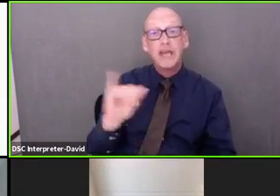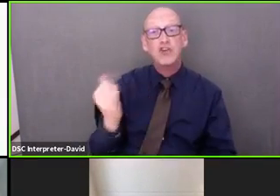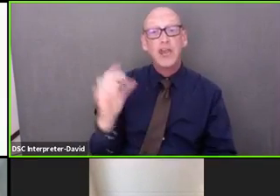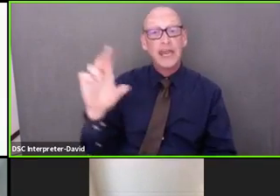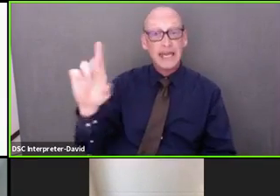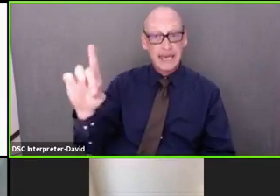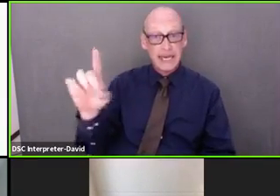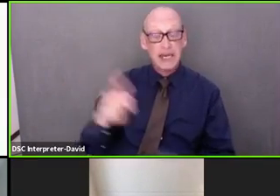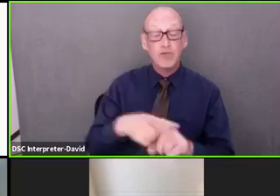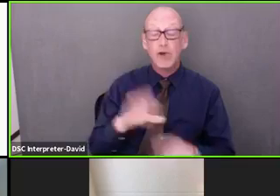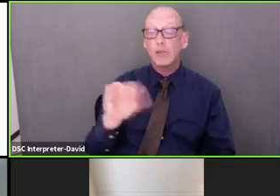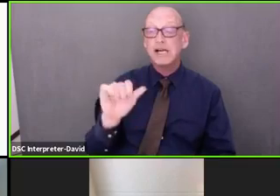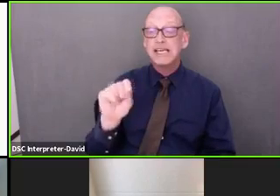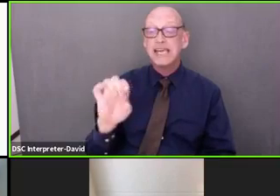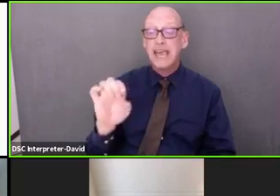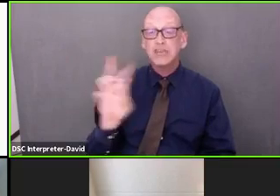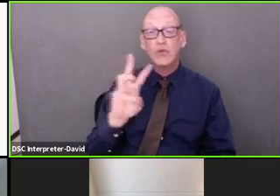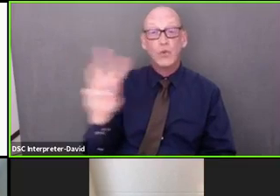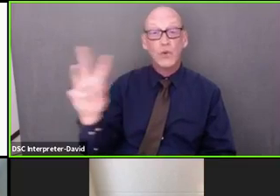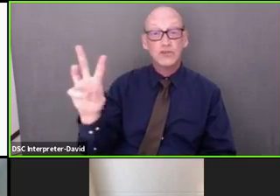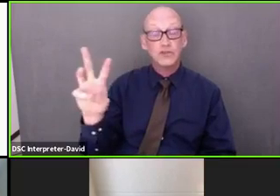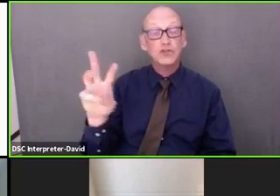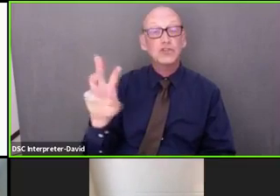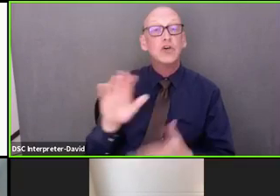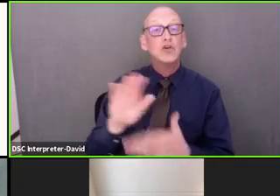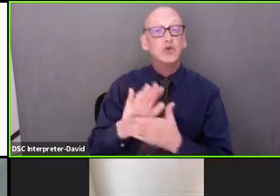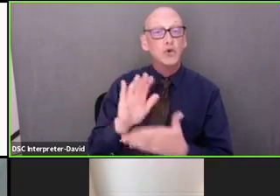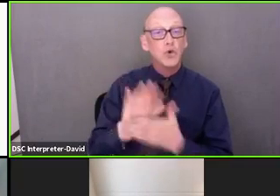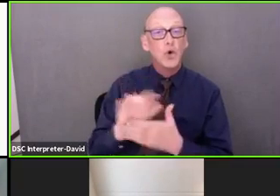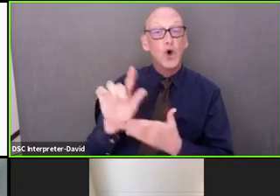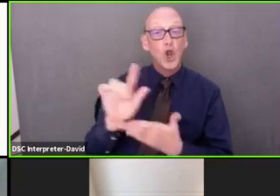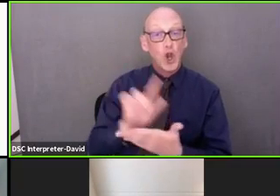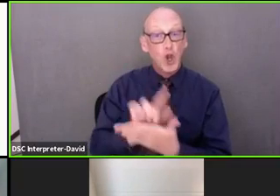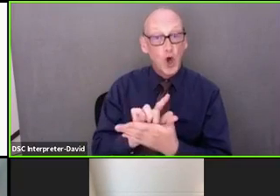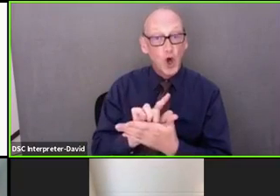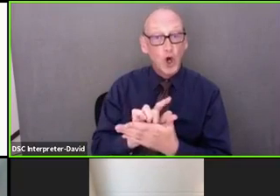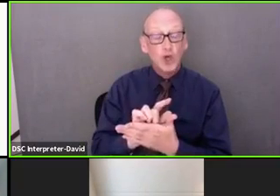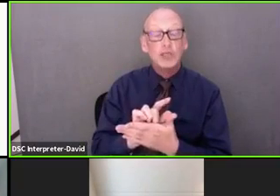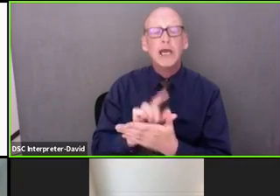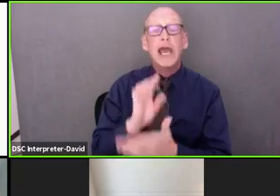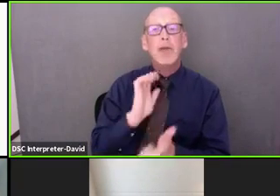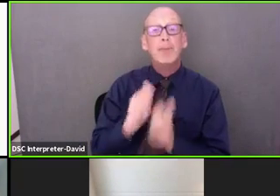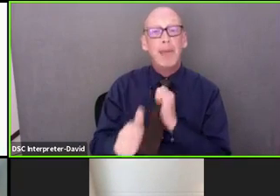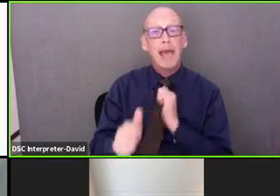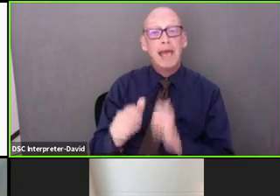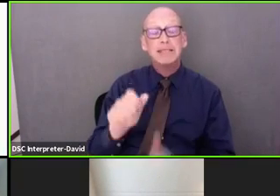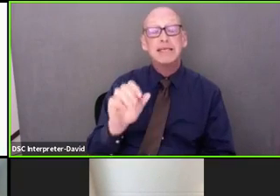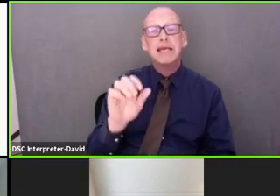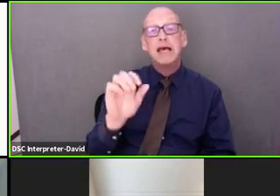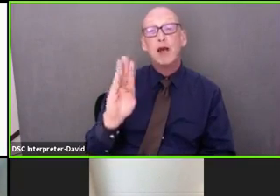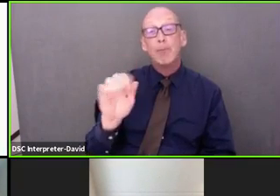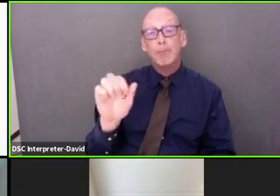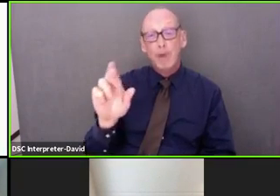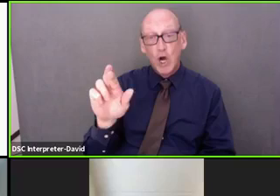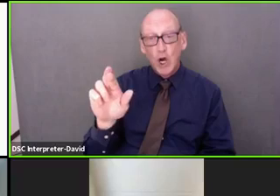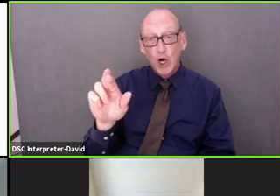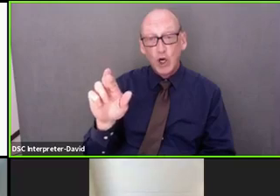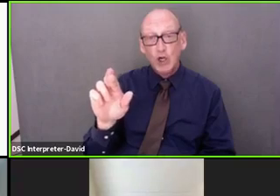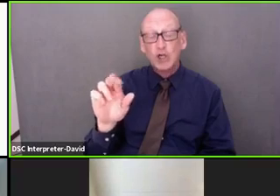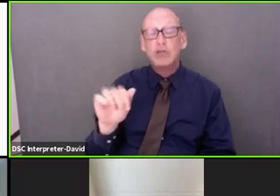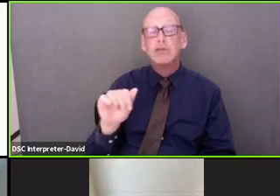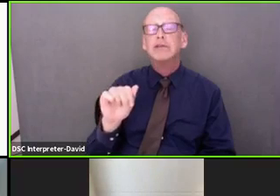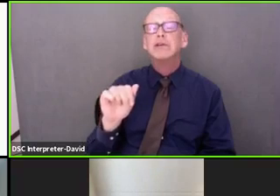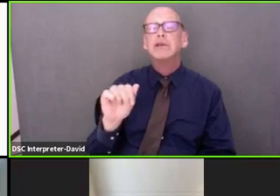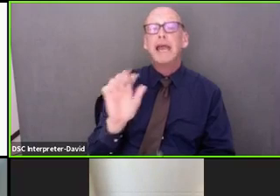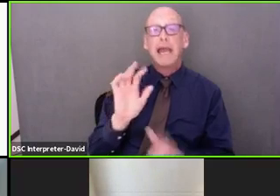Western Reserve University School of Law in 1997 and passed the Ohio State bar examination the following year. Karen maintained a